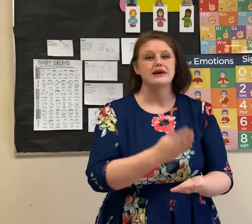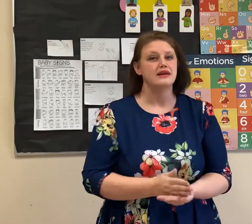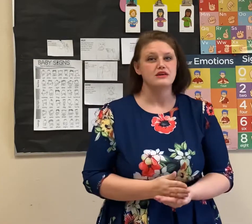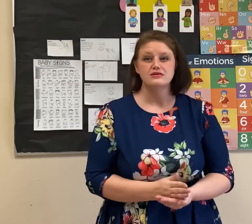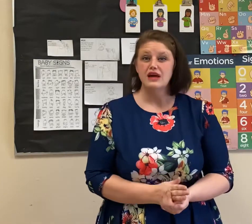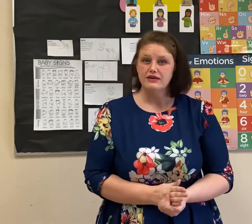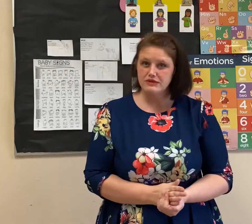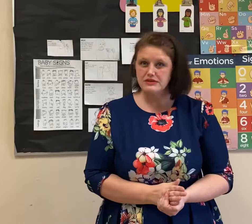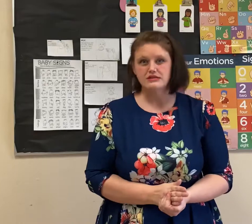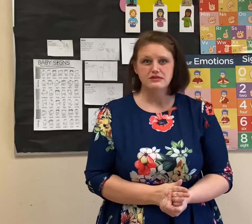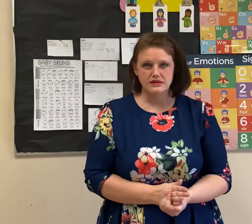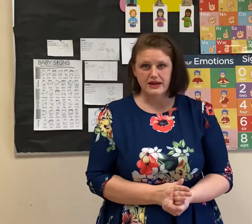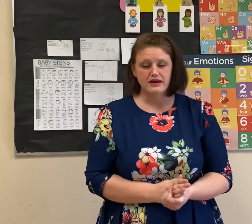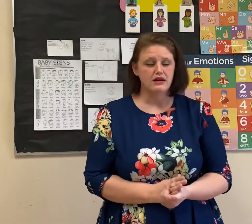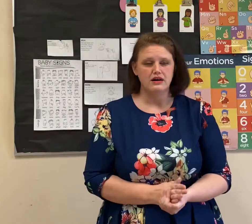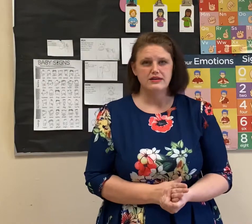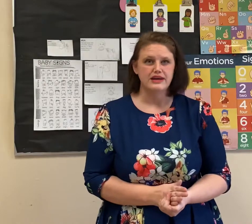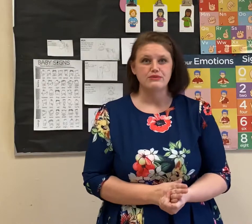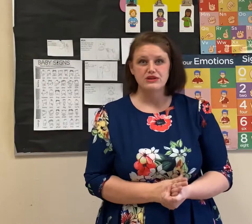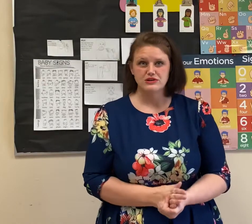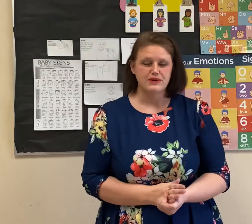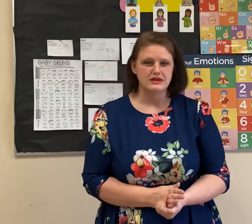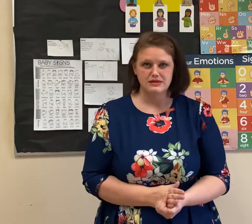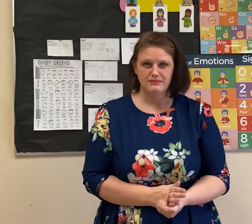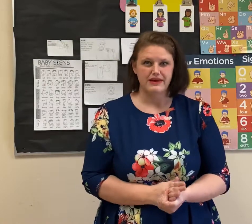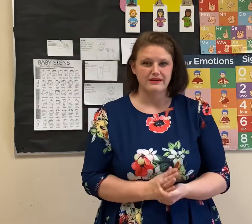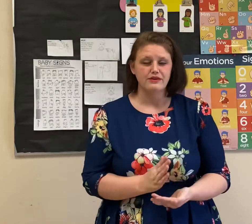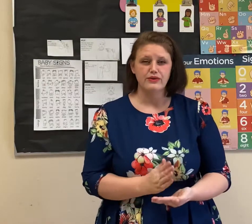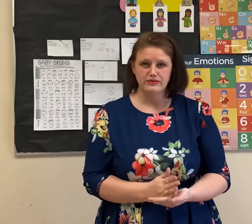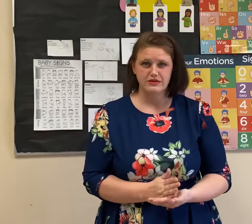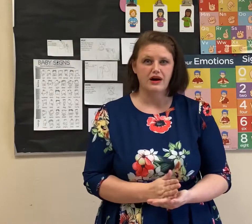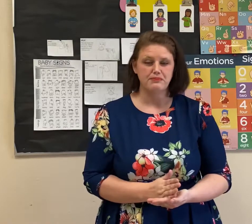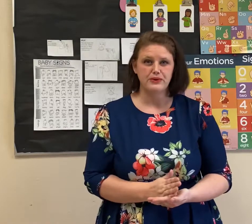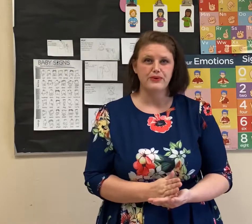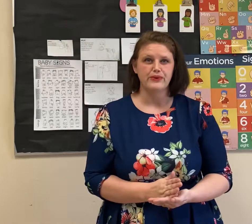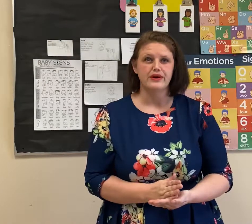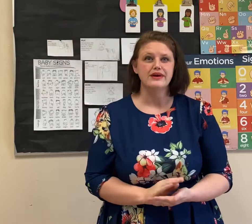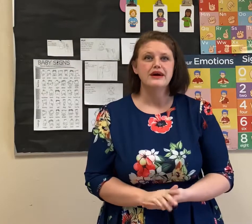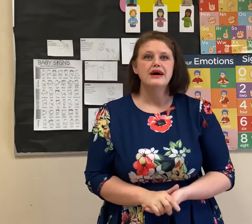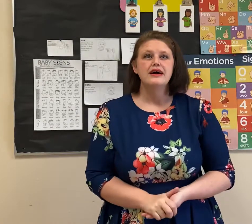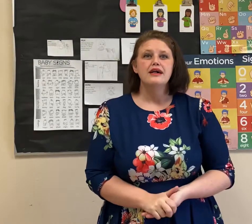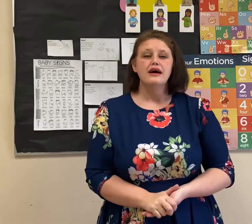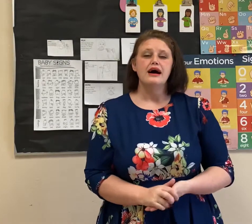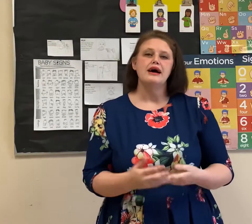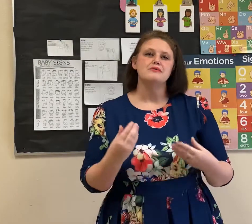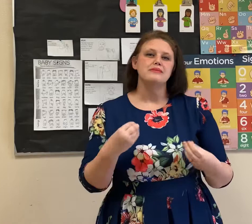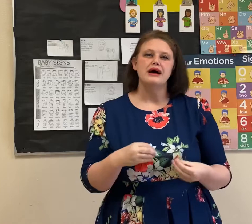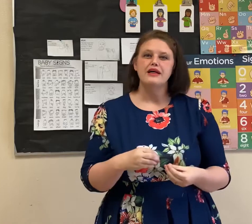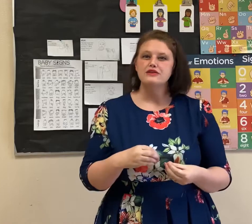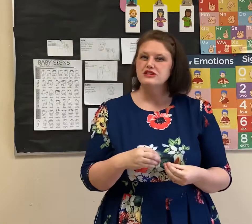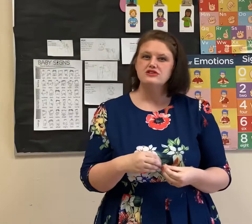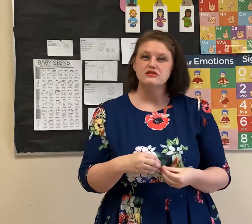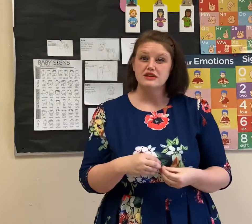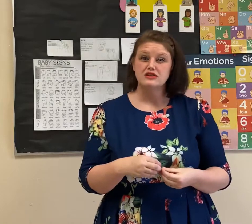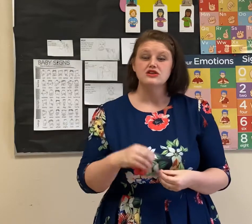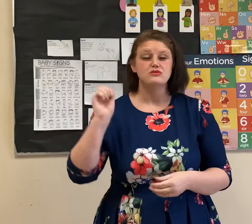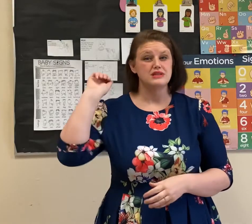use every single day, all day, which is why it's my top core. Other teachers like to use